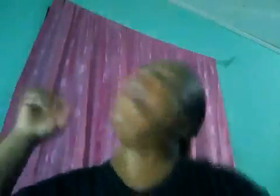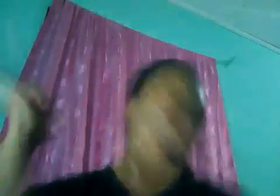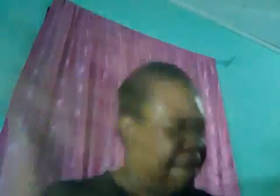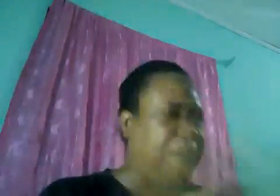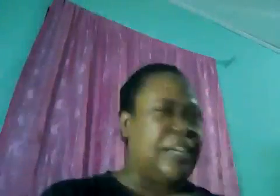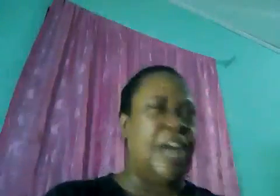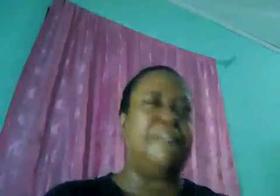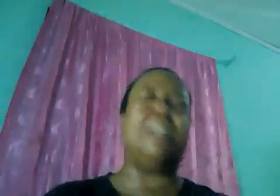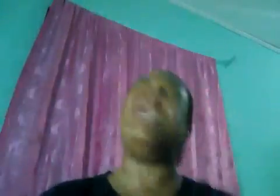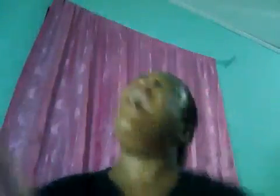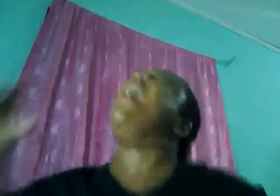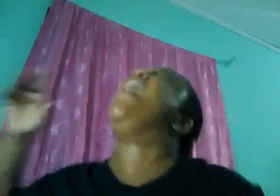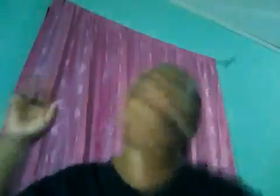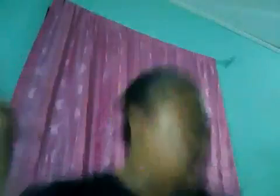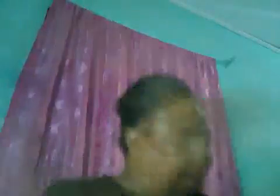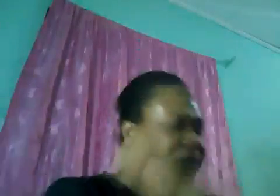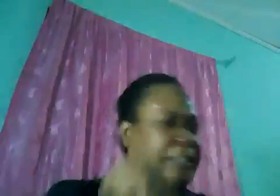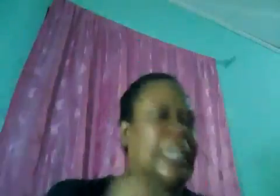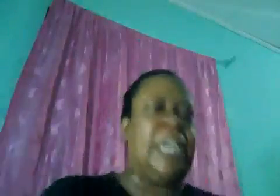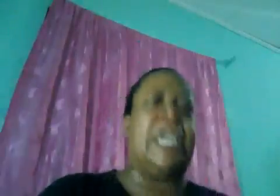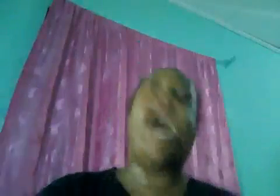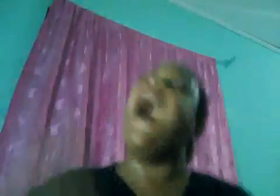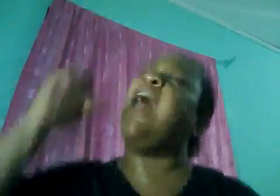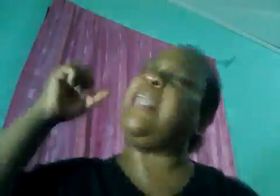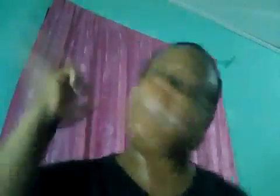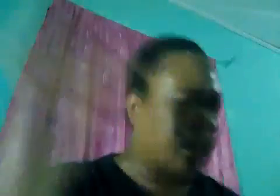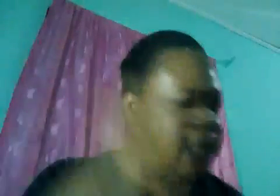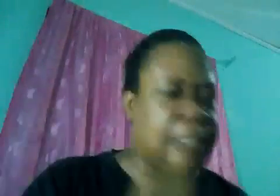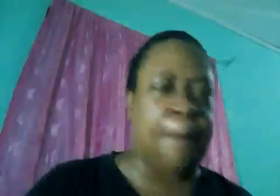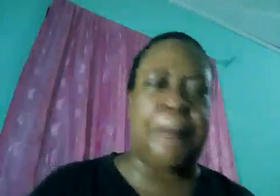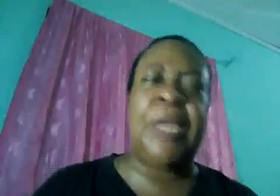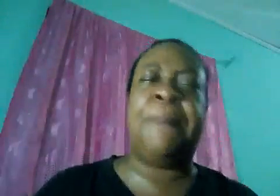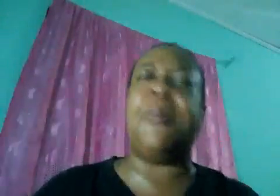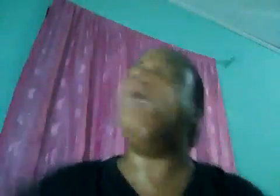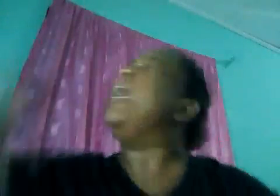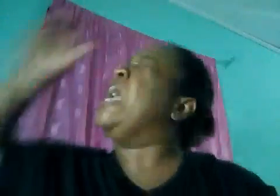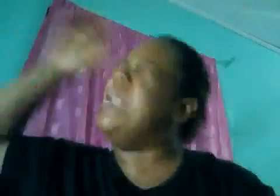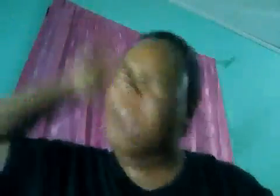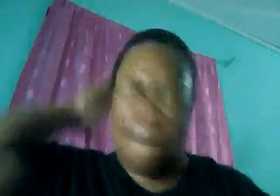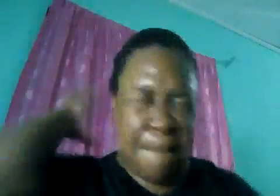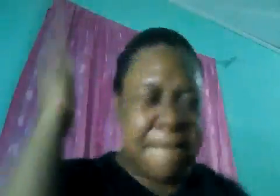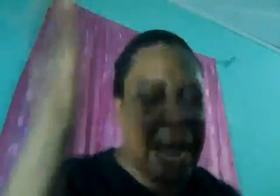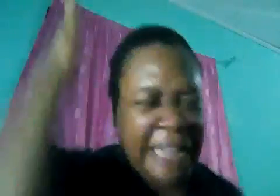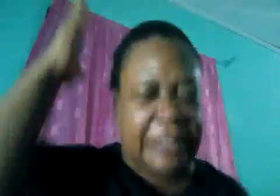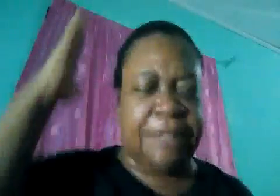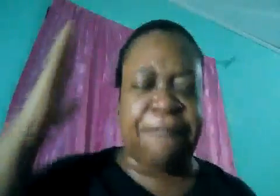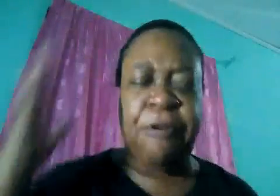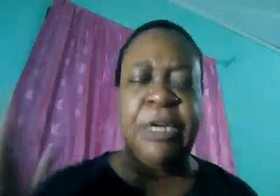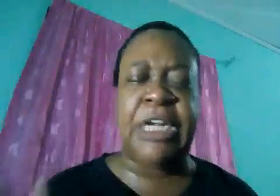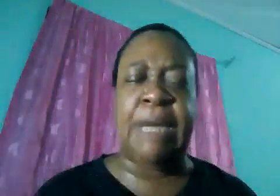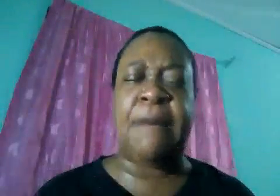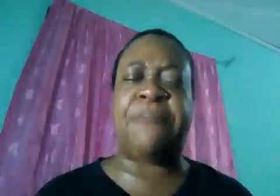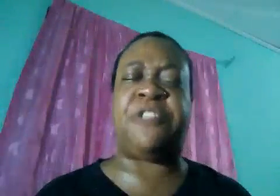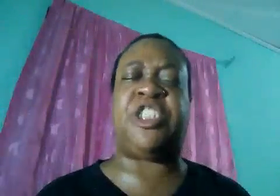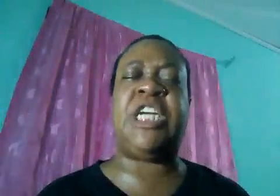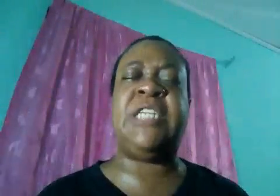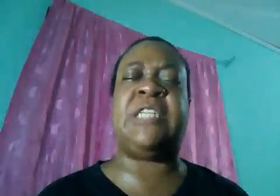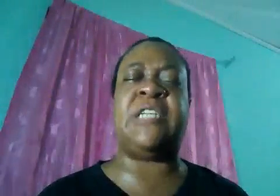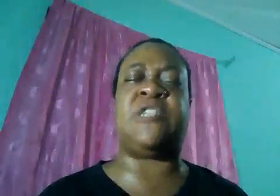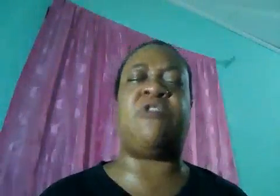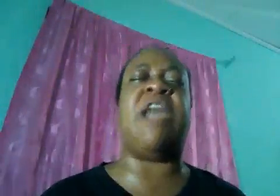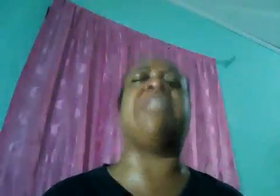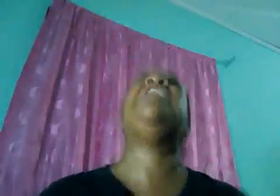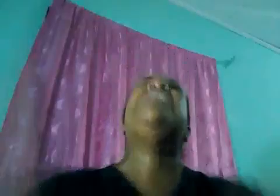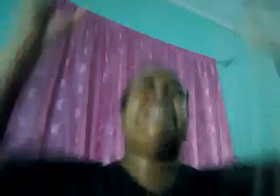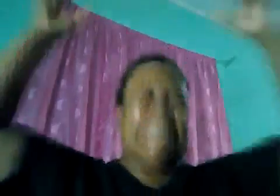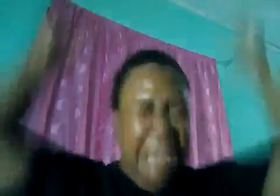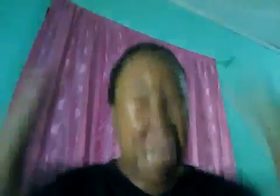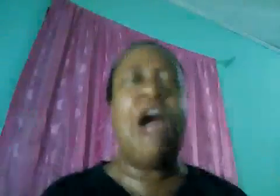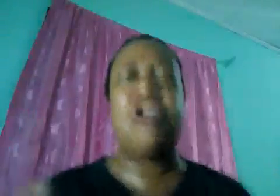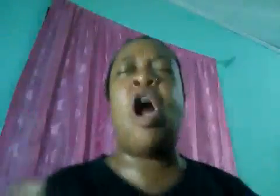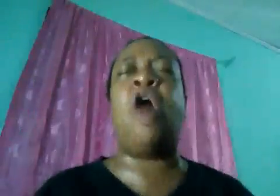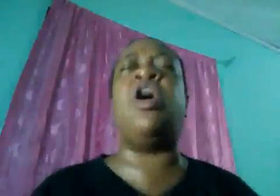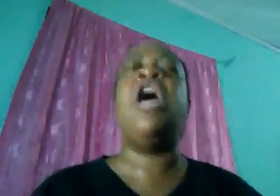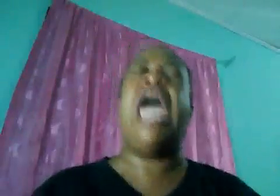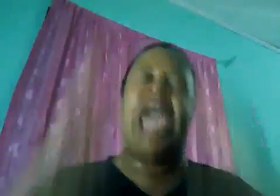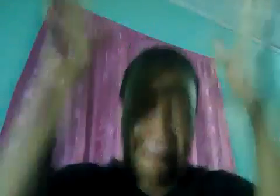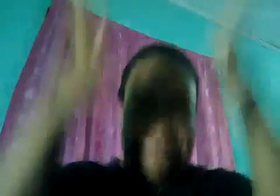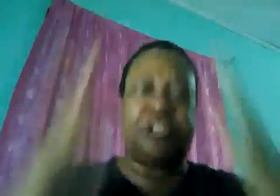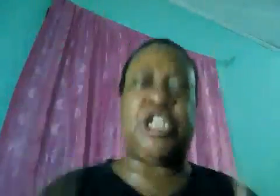devils, everything against your people in the mightiful name of Jesus Christ. Tear down every Jericho wall,